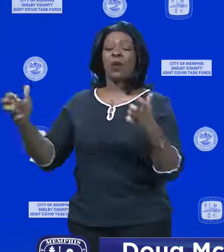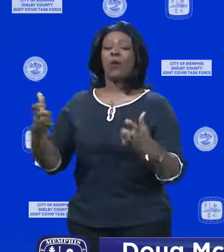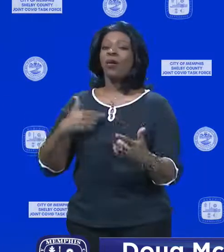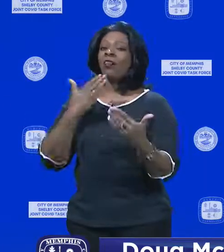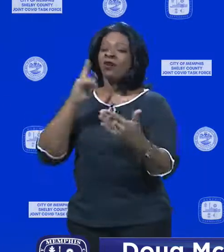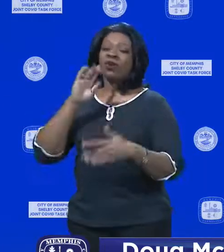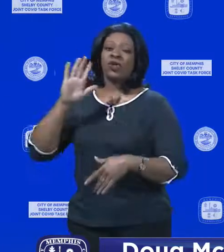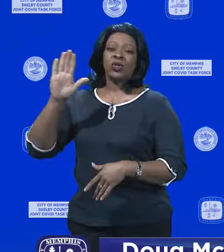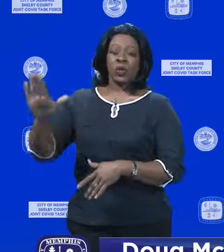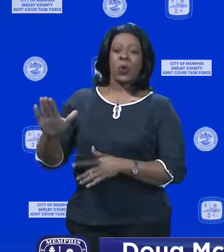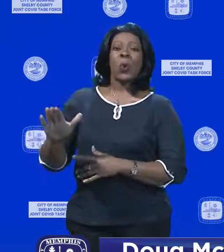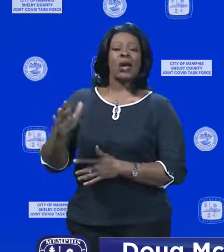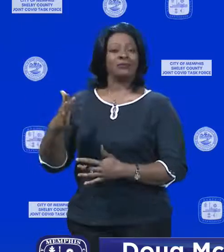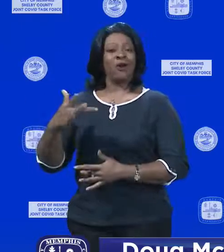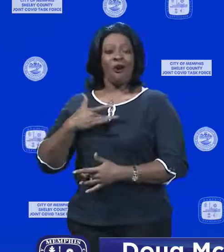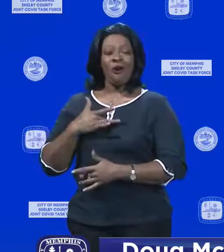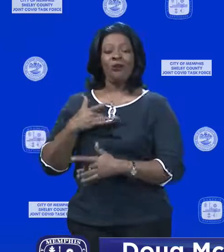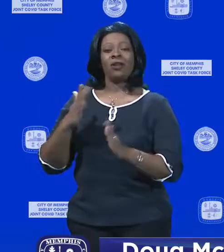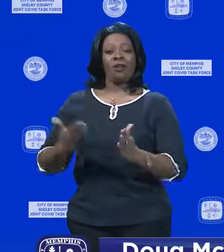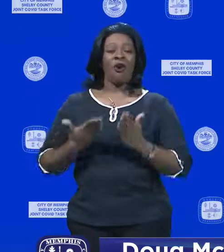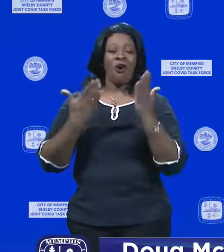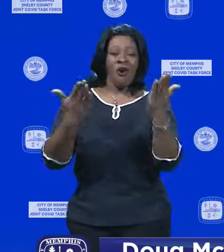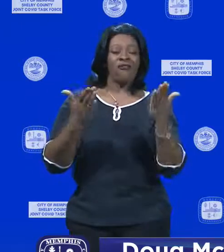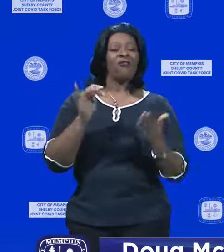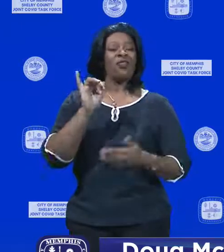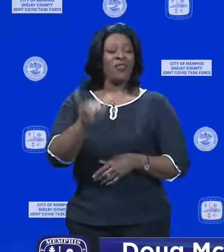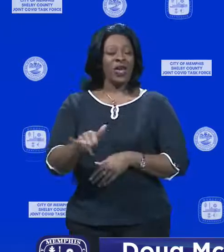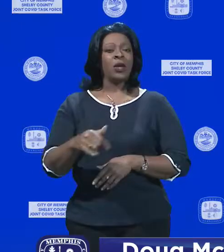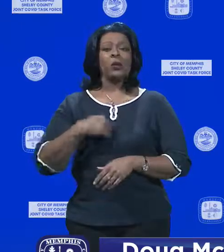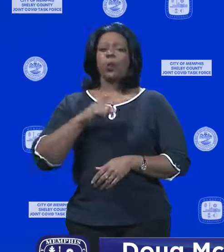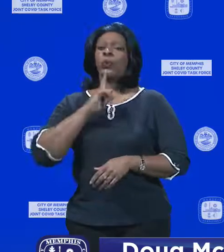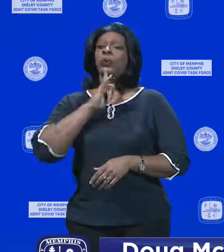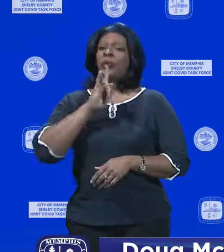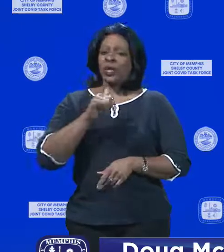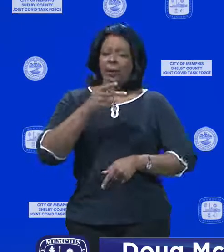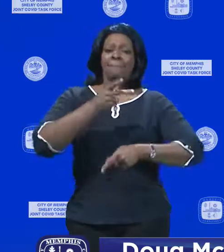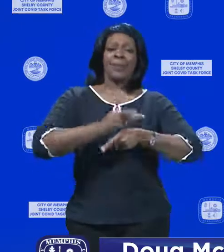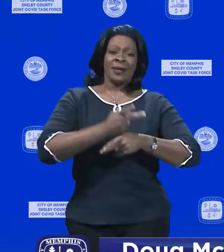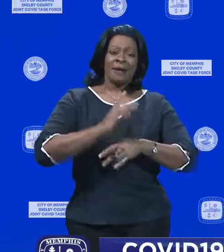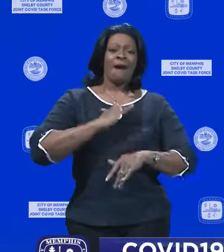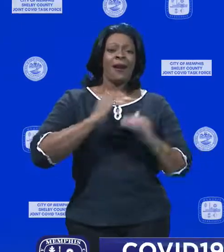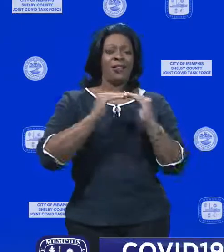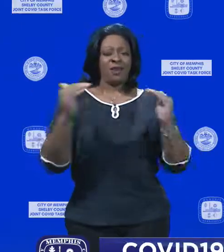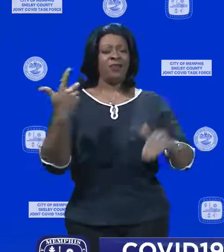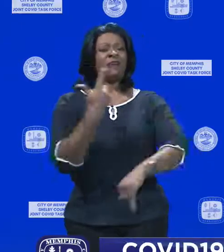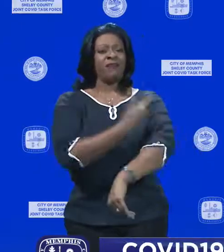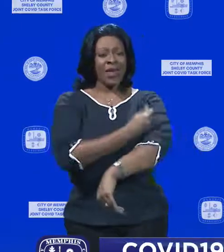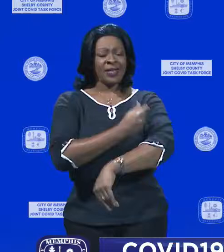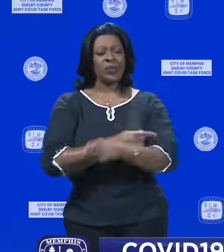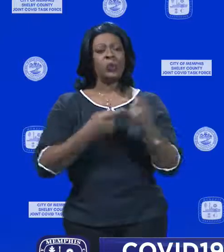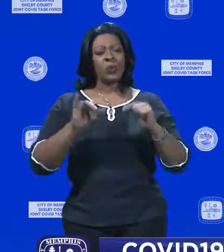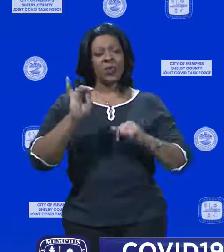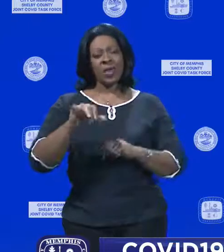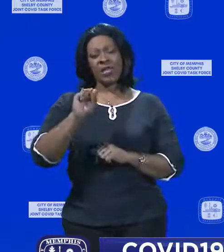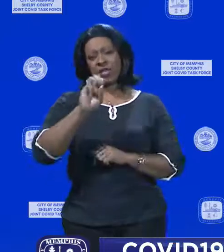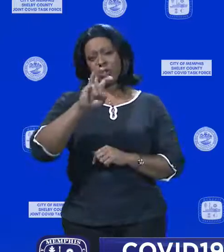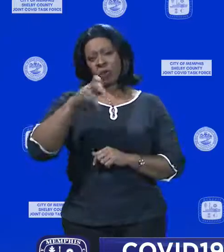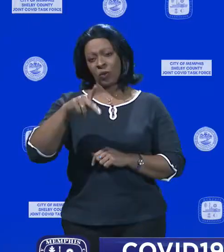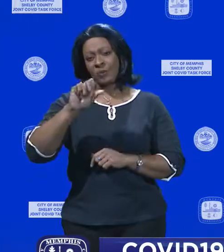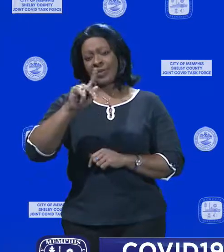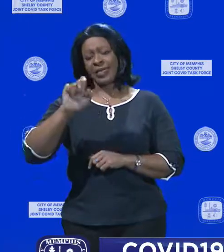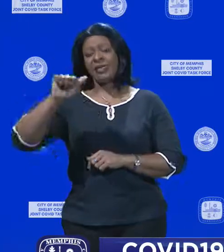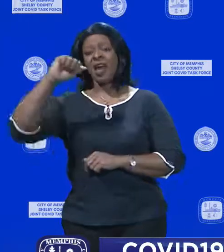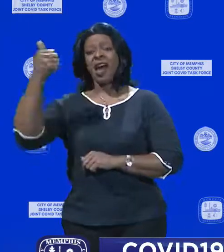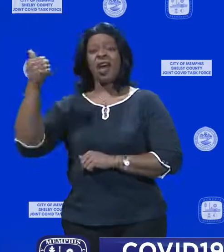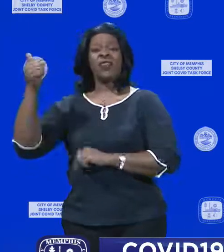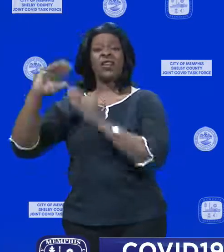for your civic mindedness and for offering that. We really did maintain our level of vaccinations during that sweepstakes when other cities saw